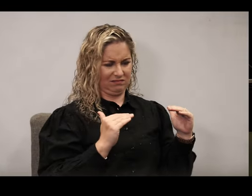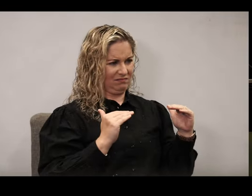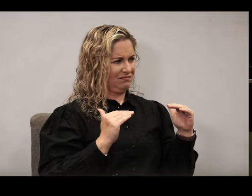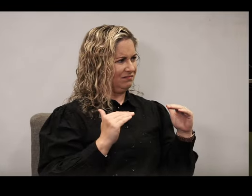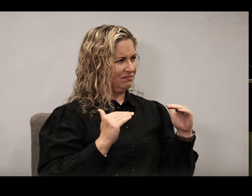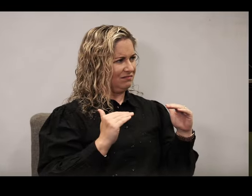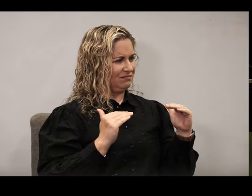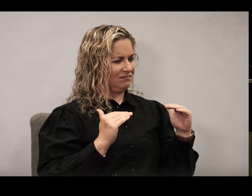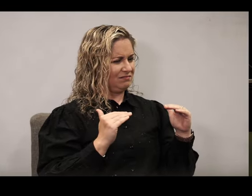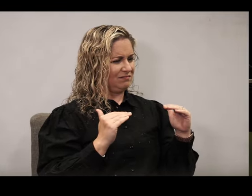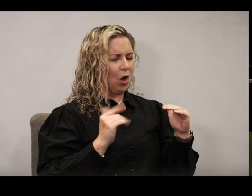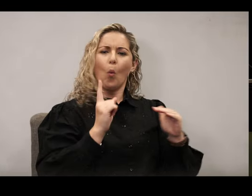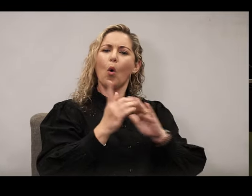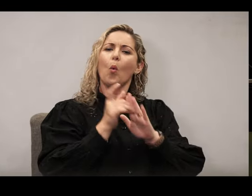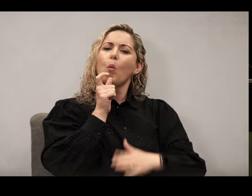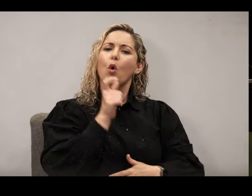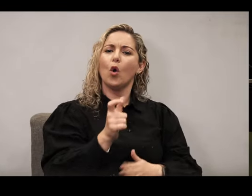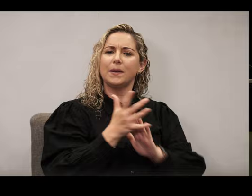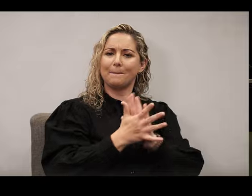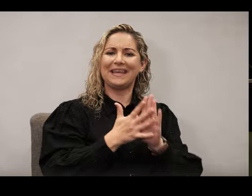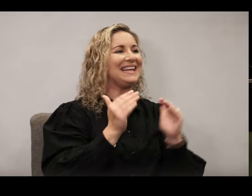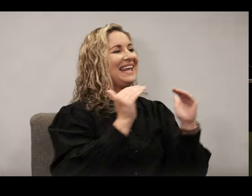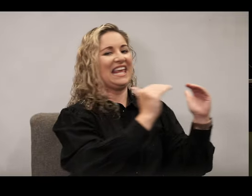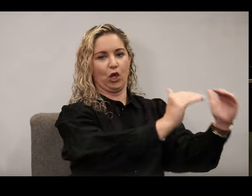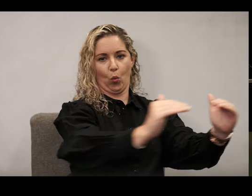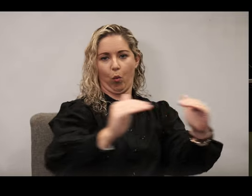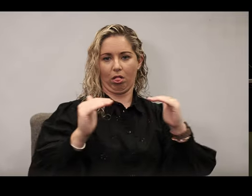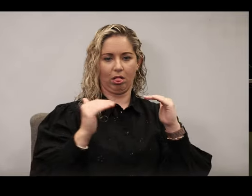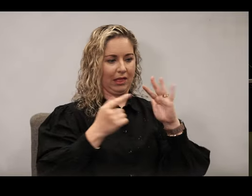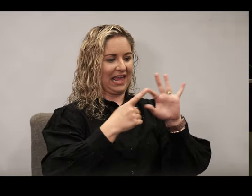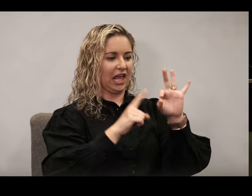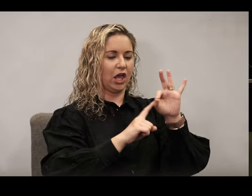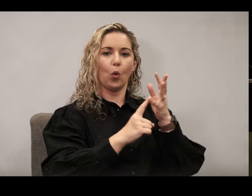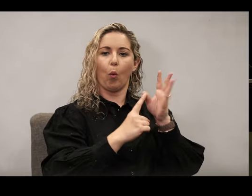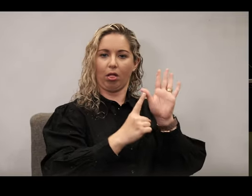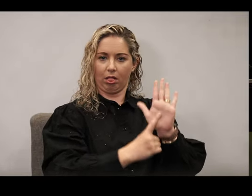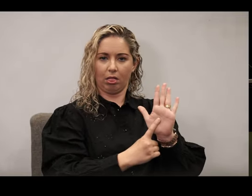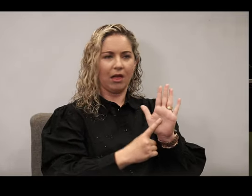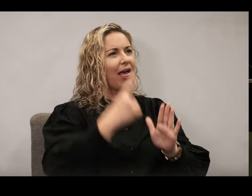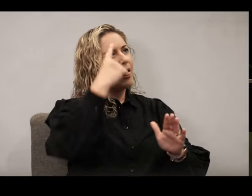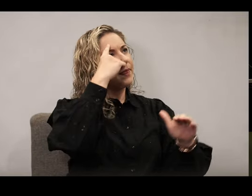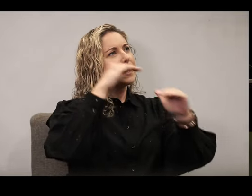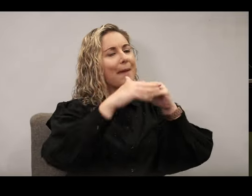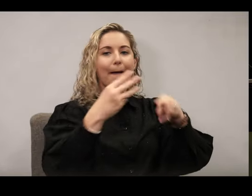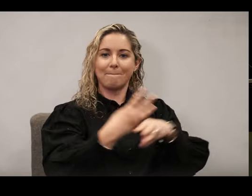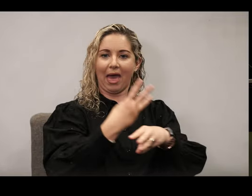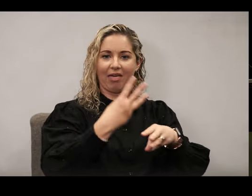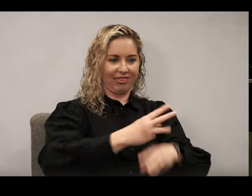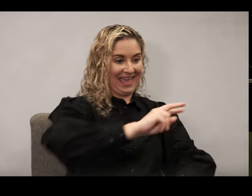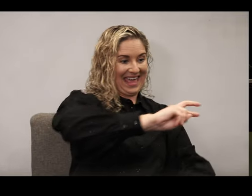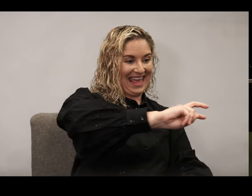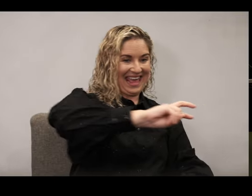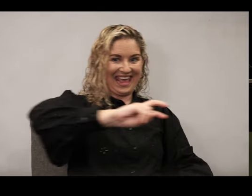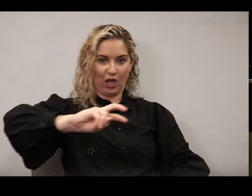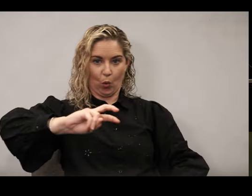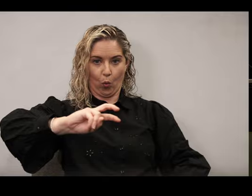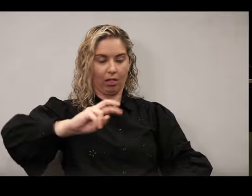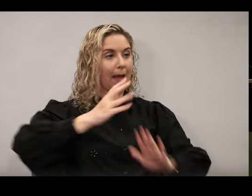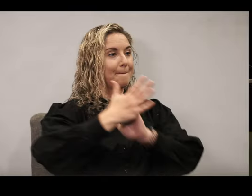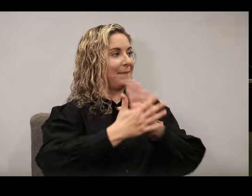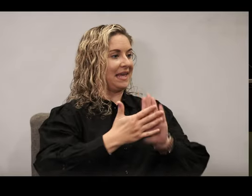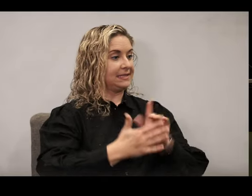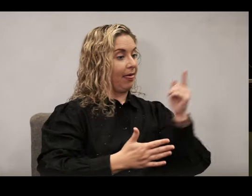equal. In what way are humans equal? Think about the equal sign in maths. This equals this. These two things are exactly the